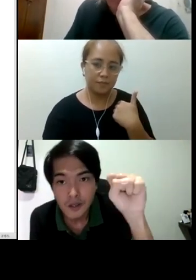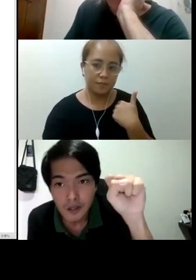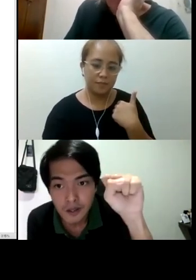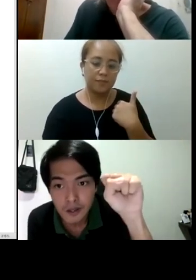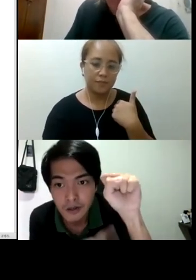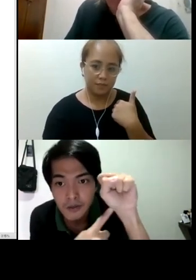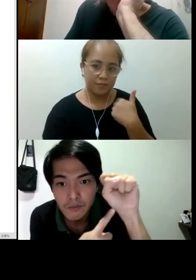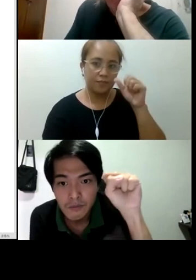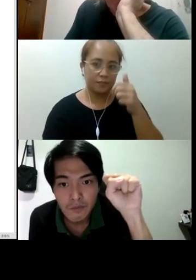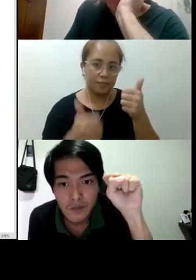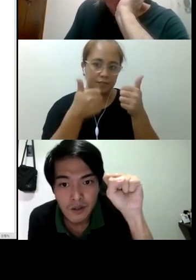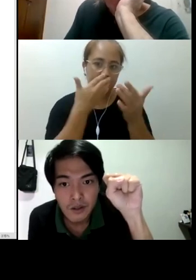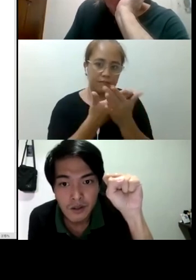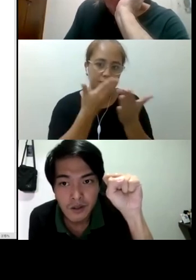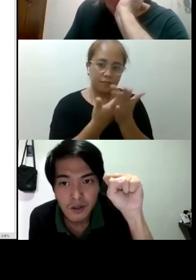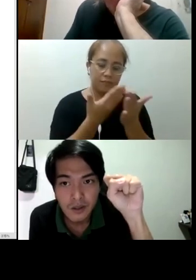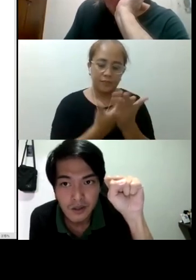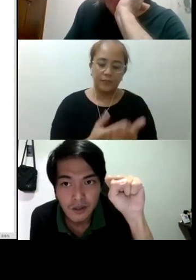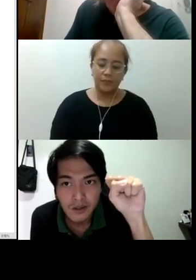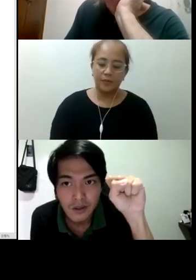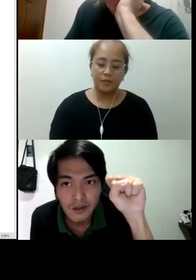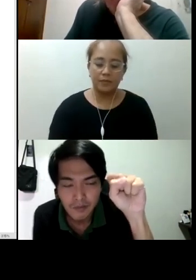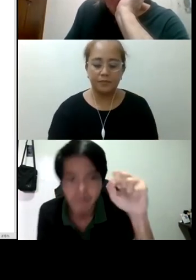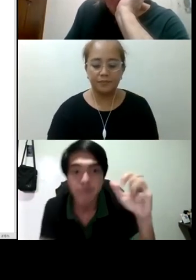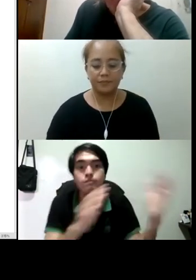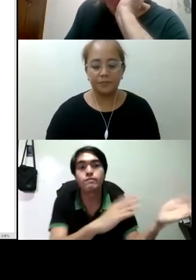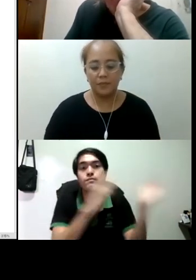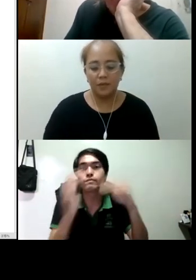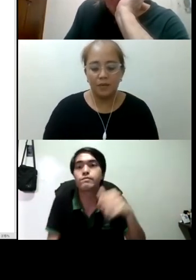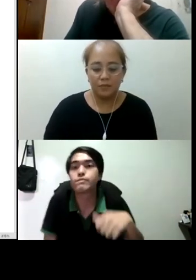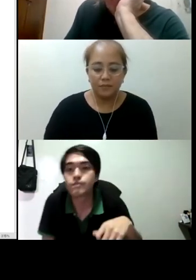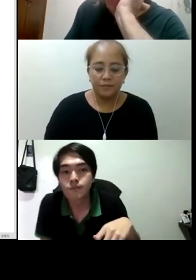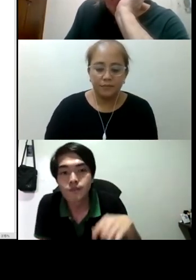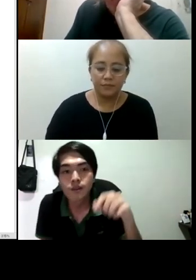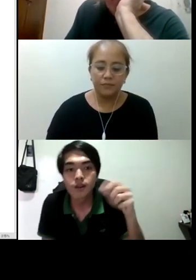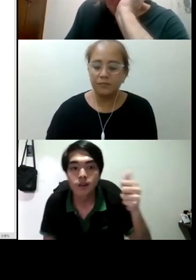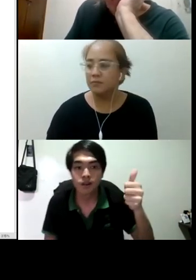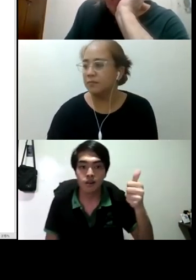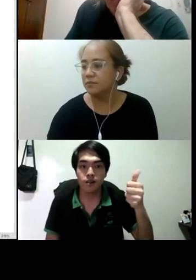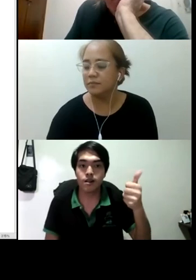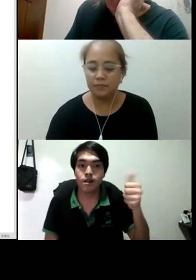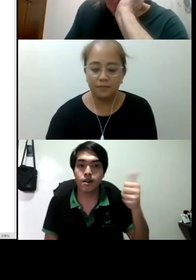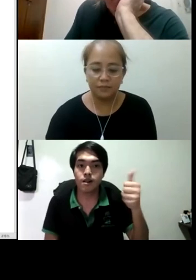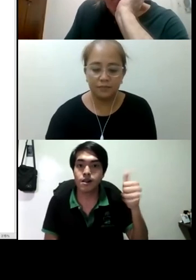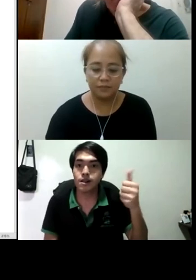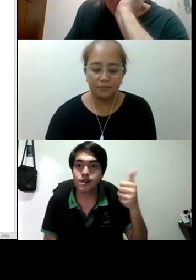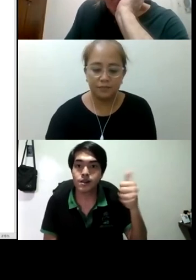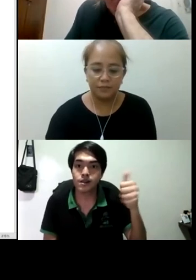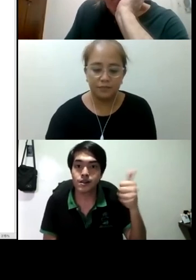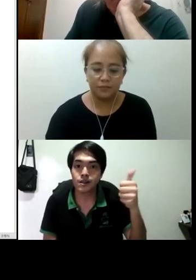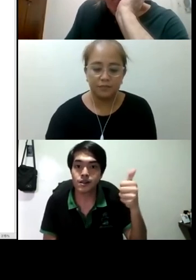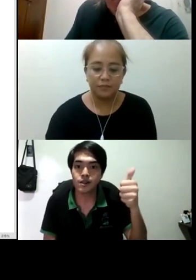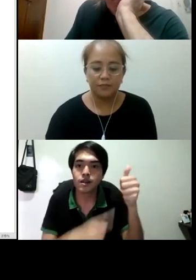sign. Yes, good. That's the first sign, or first shape, rather. Next, we